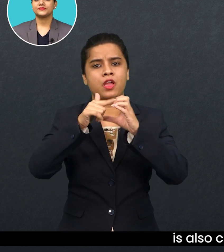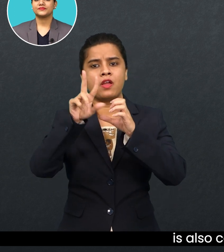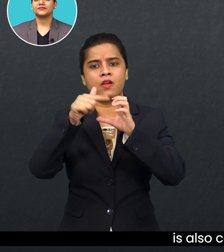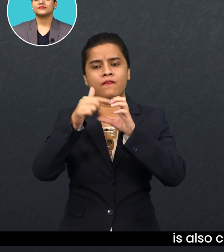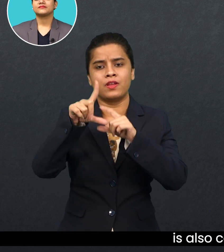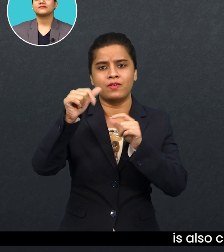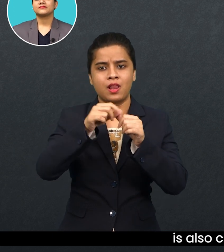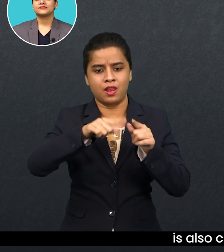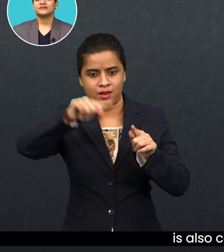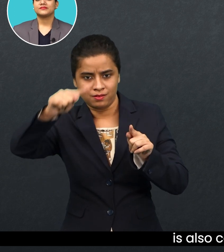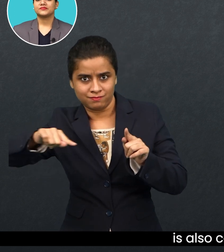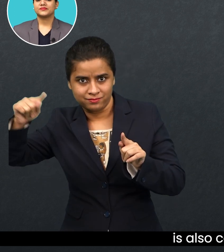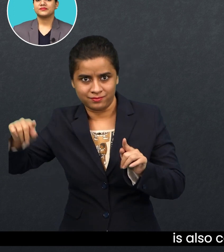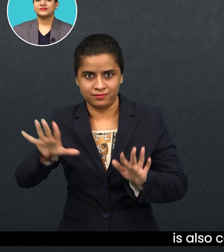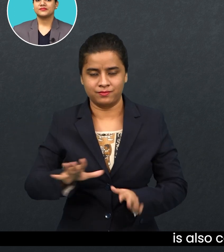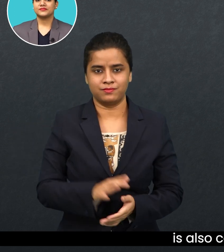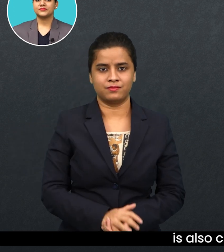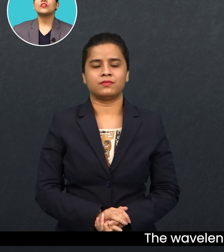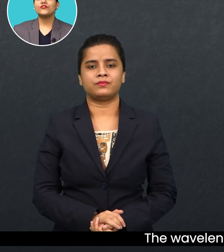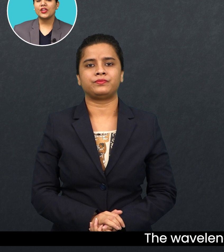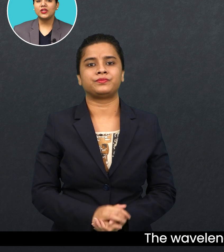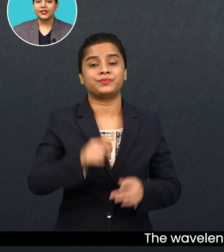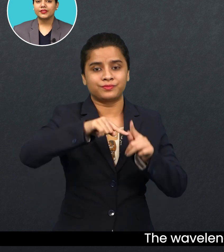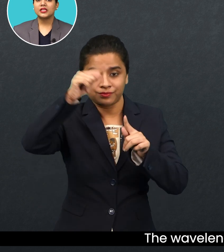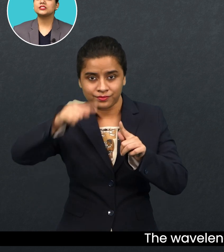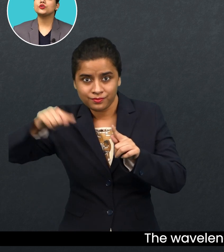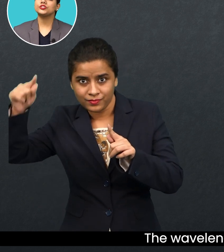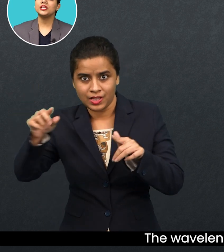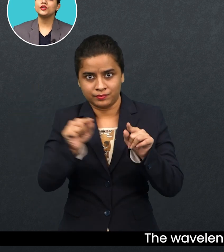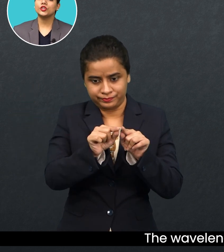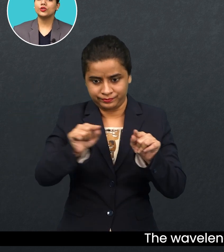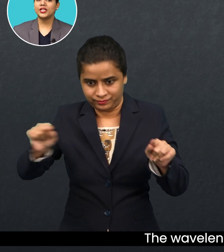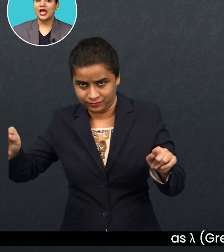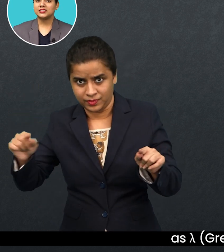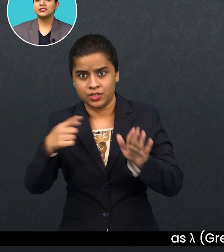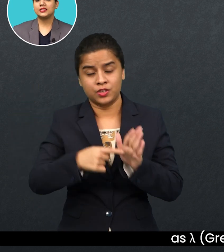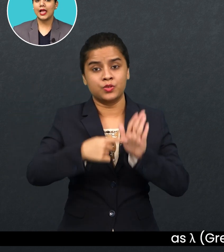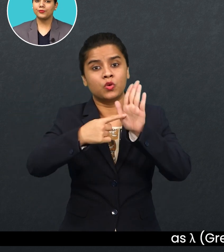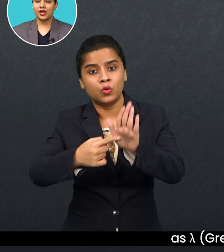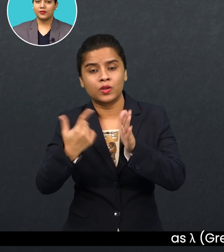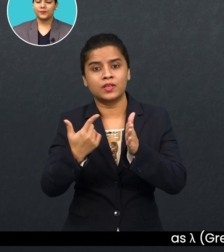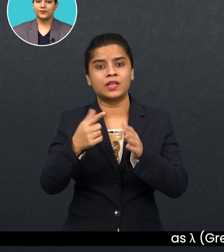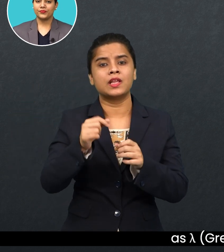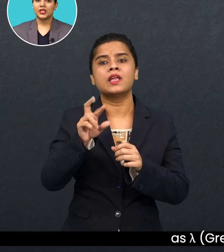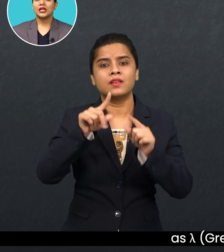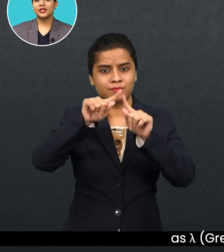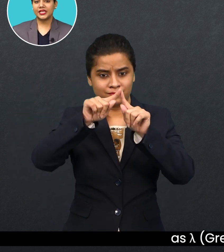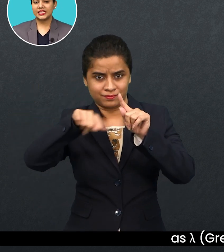wavelength. The wavelength is usually denoted as lambda.